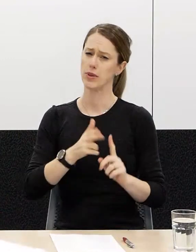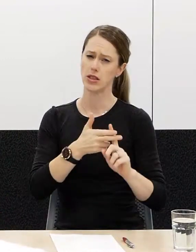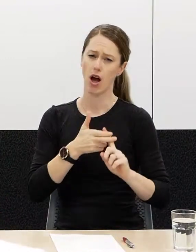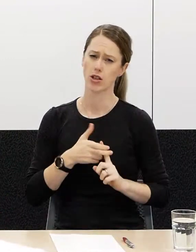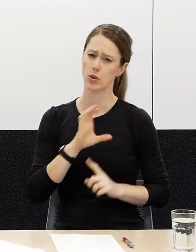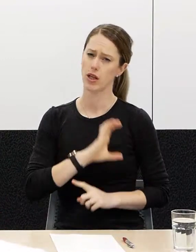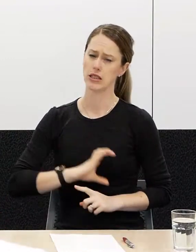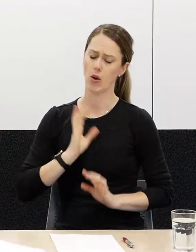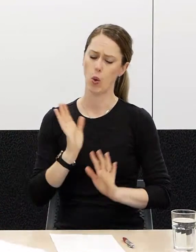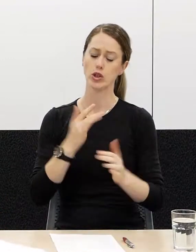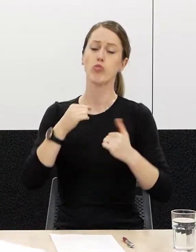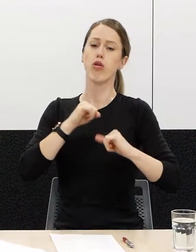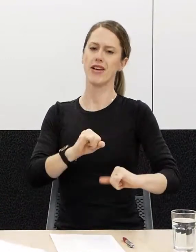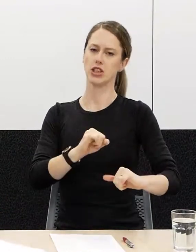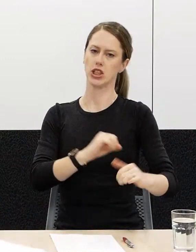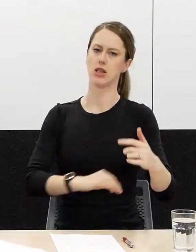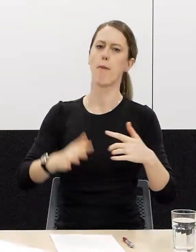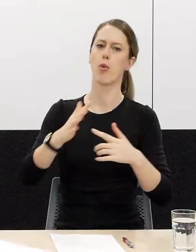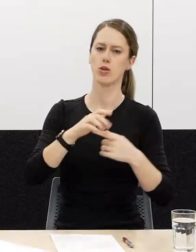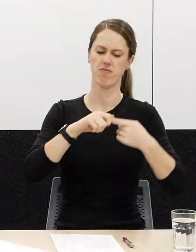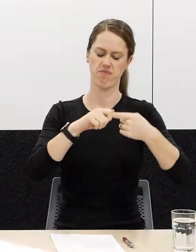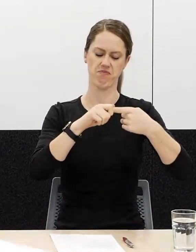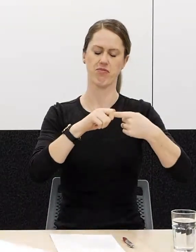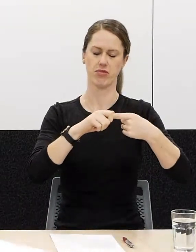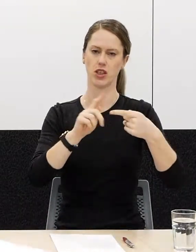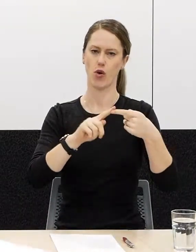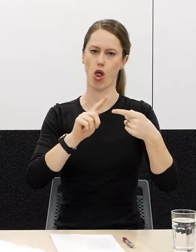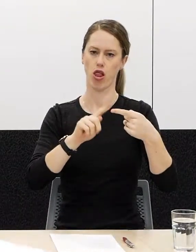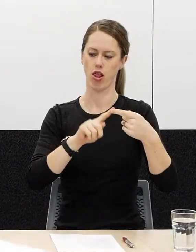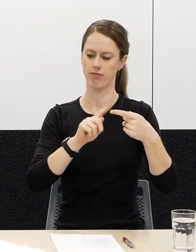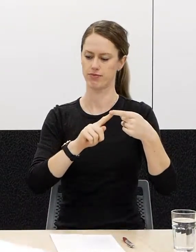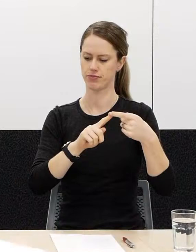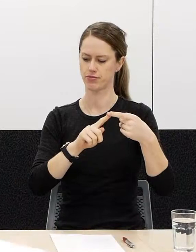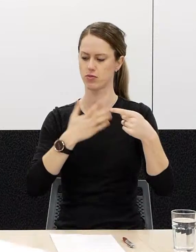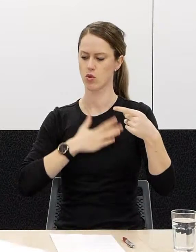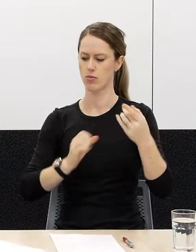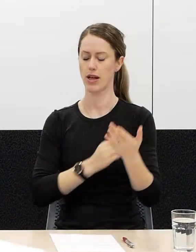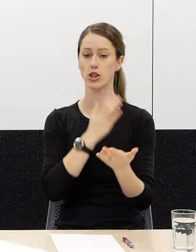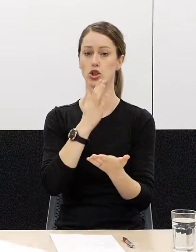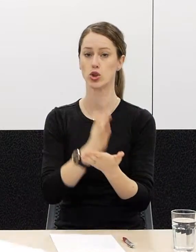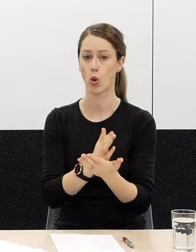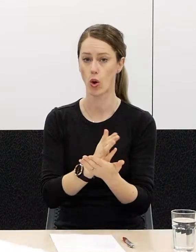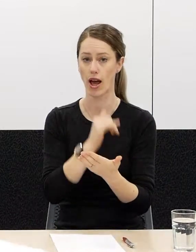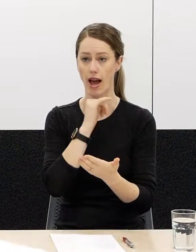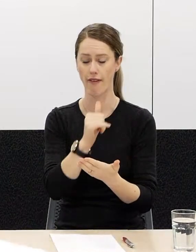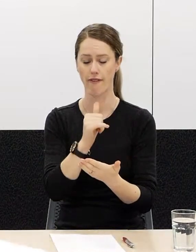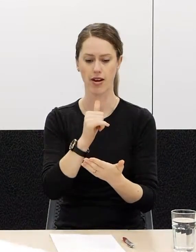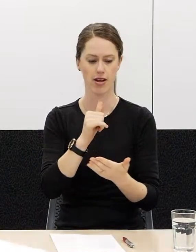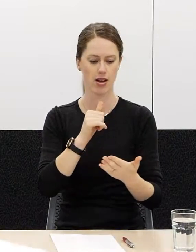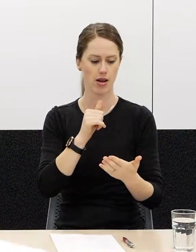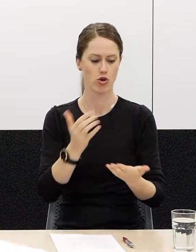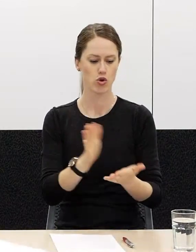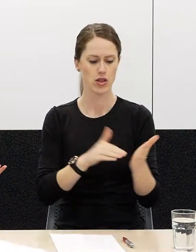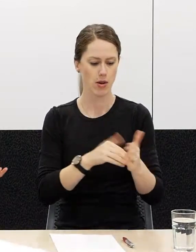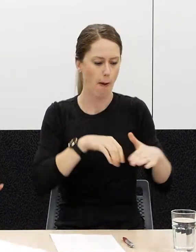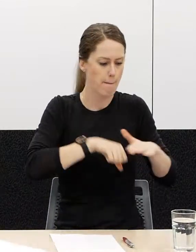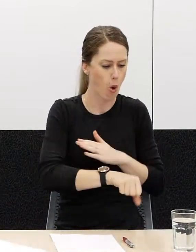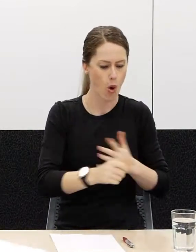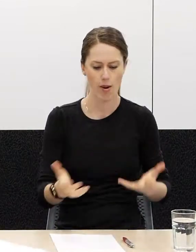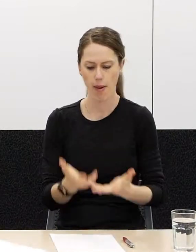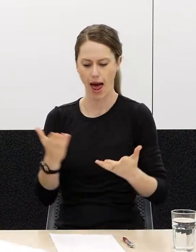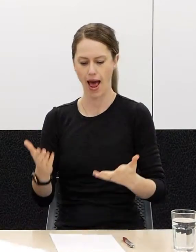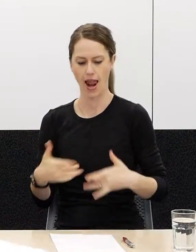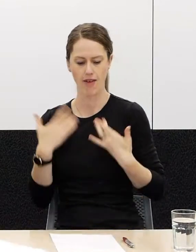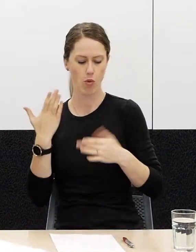cancer, so prevention is key. We want to take the opportunity to make sure that New Zealanders are born, play, live and work